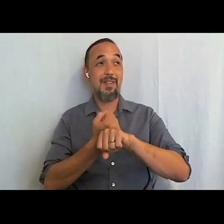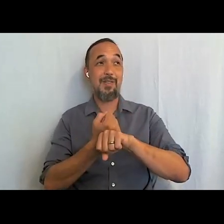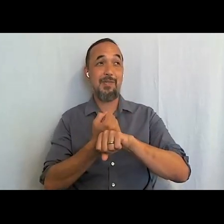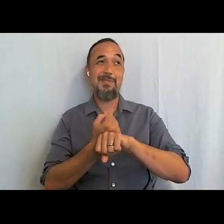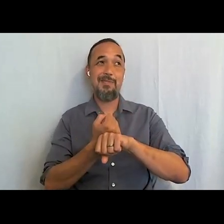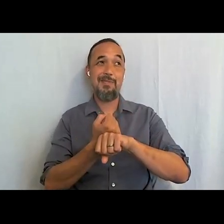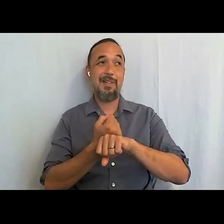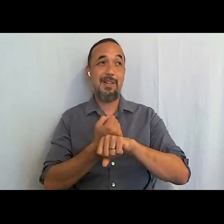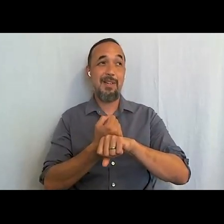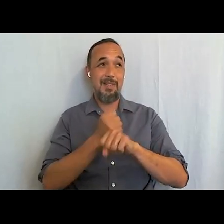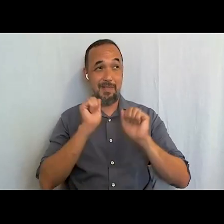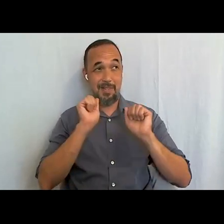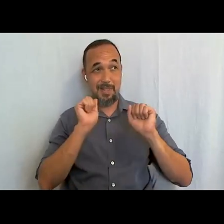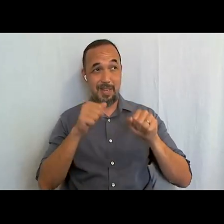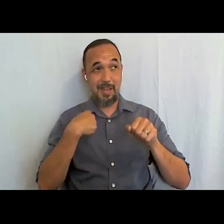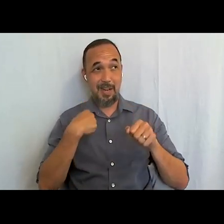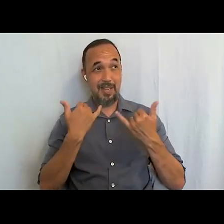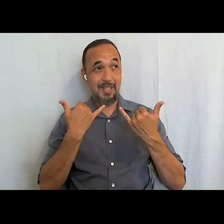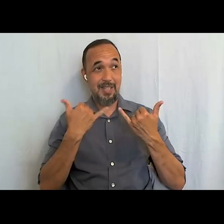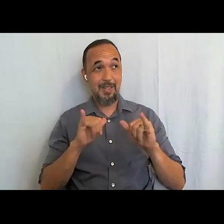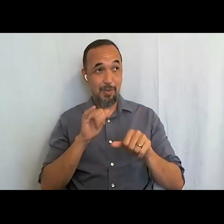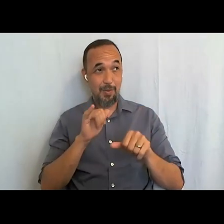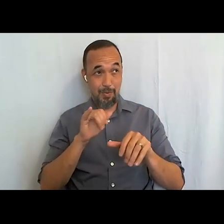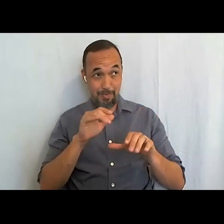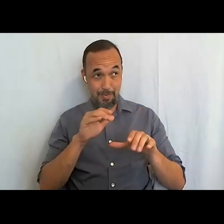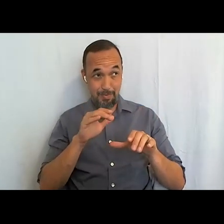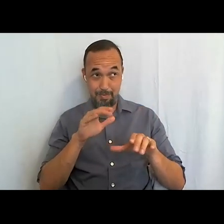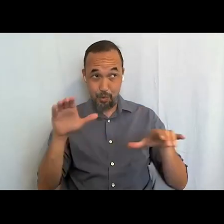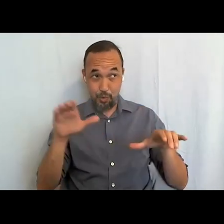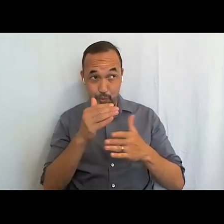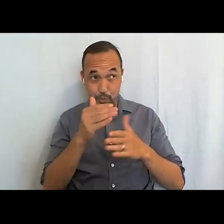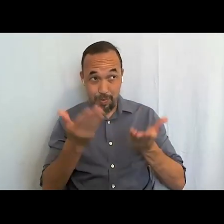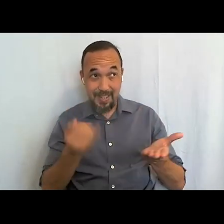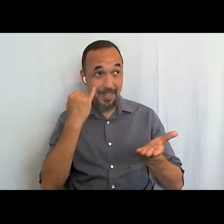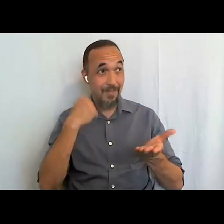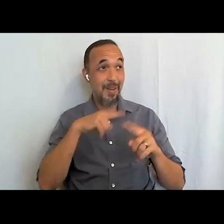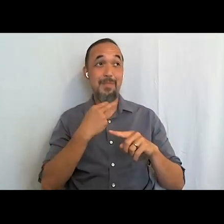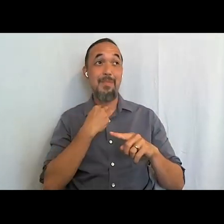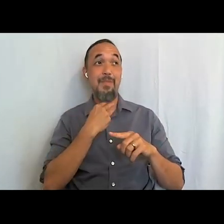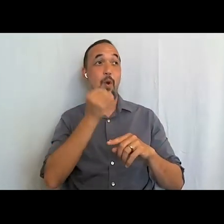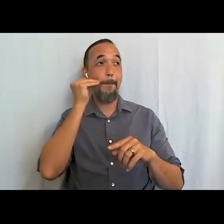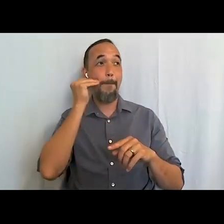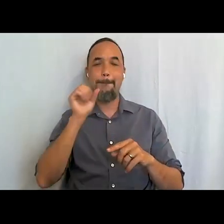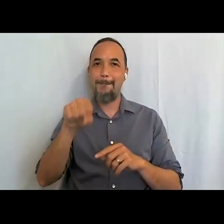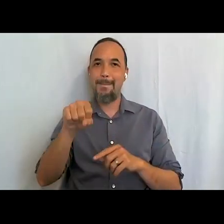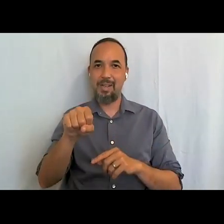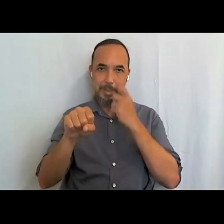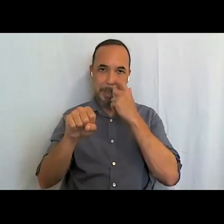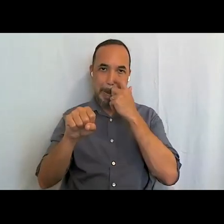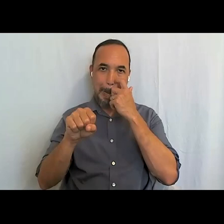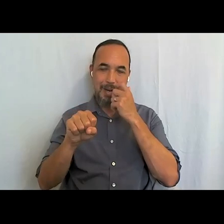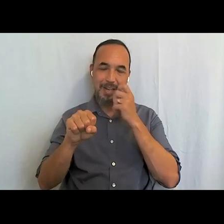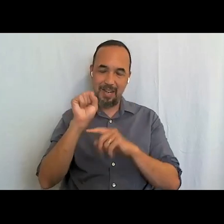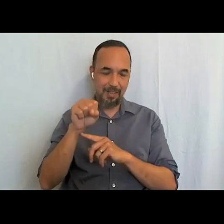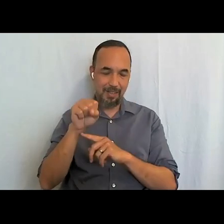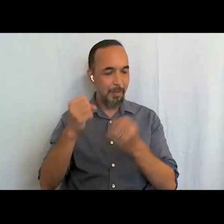going to be useful to my team if I can't leave the house? 100% yes. There are going to be a ton of items that require you to